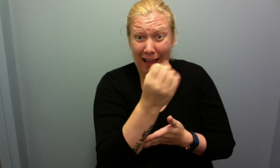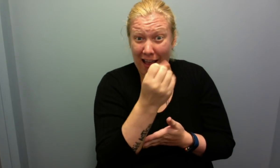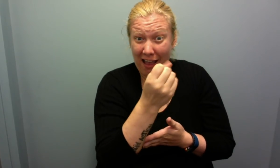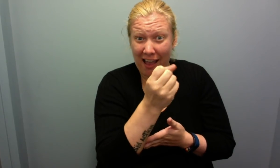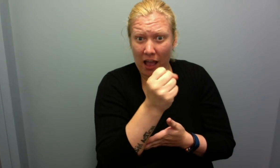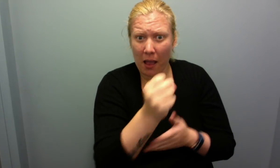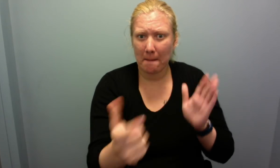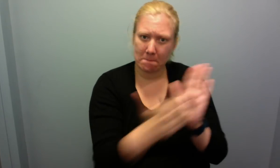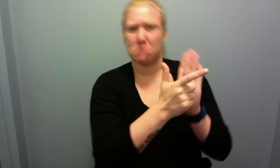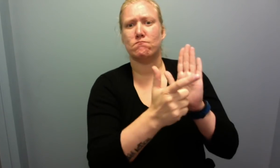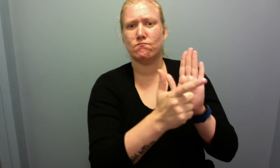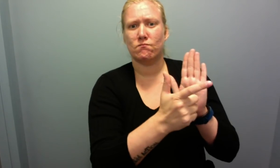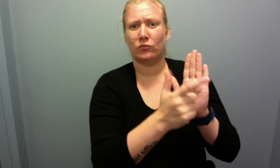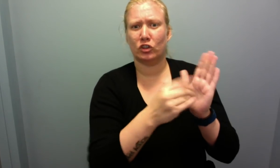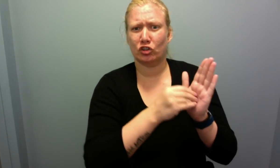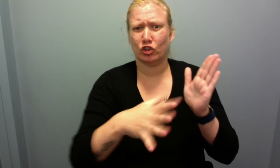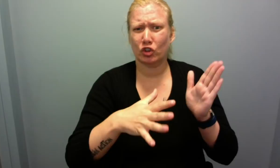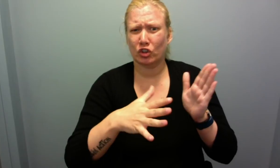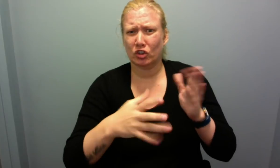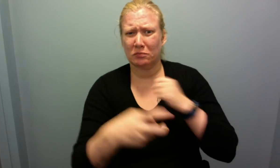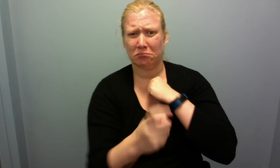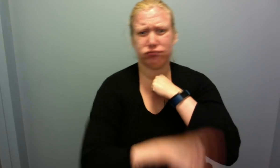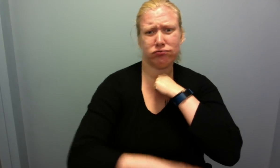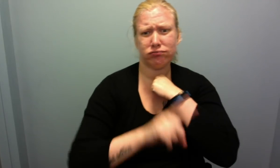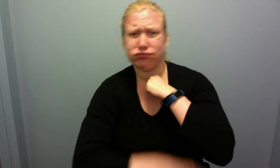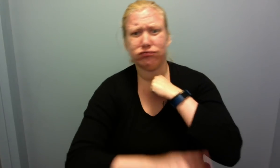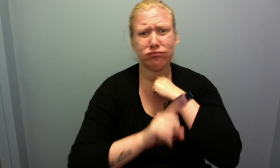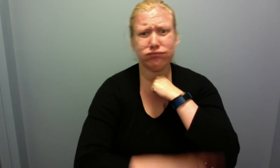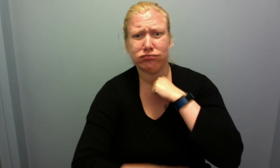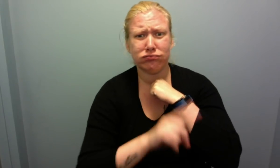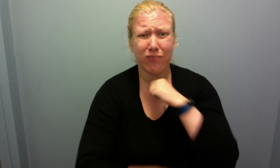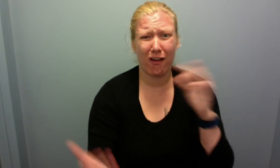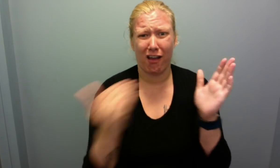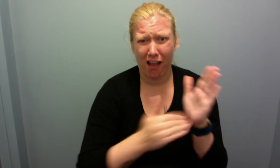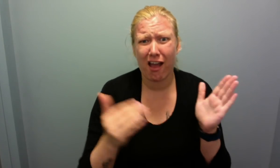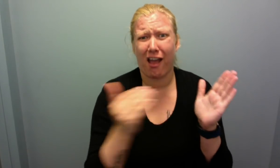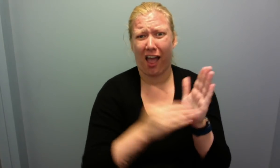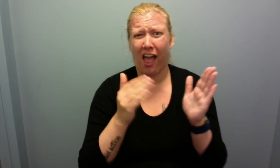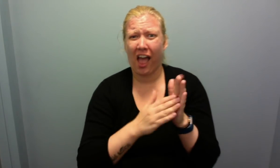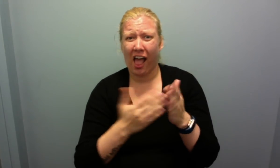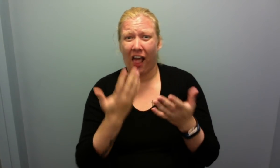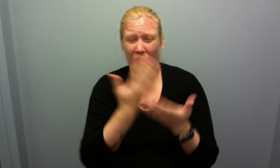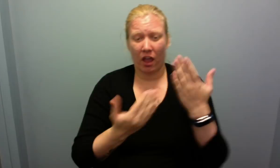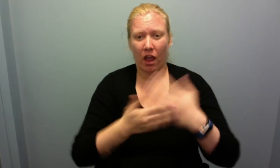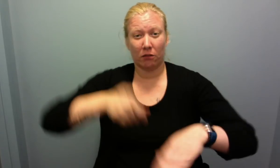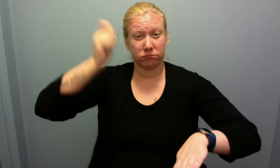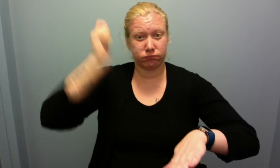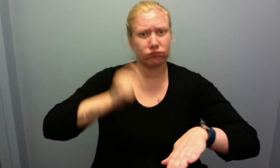But the hearing people decided that deaf people should be learning how to speak, and they should not be allowed to sign. That's the best way